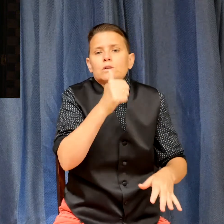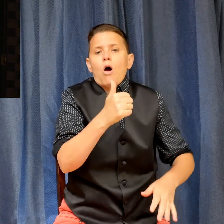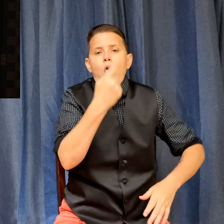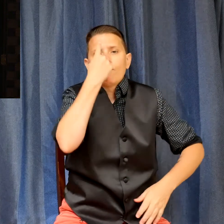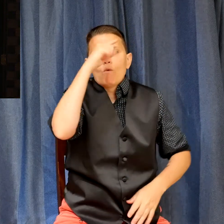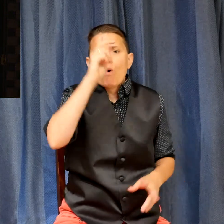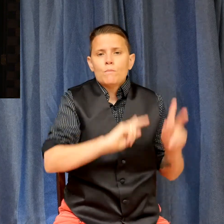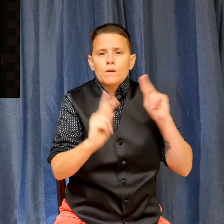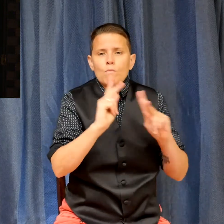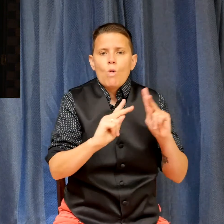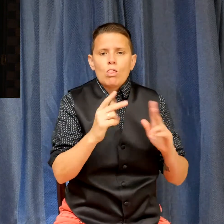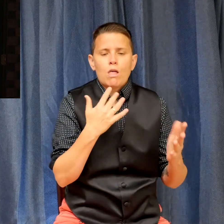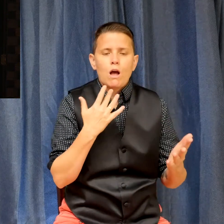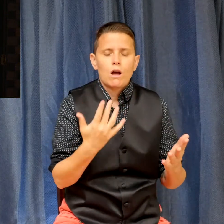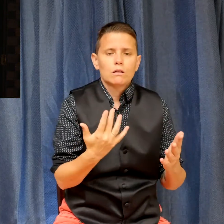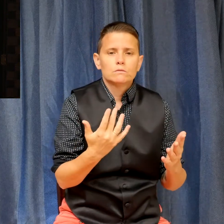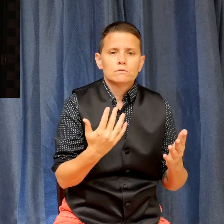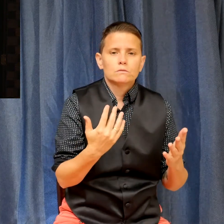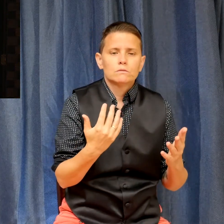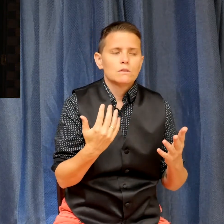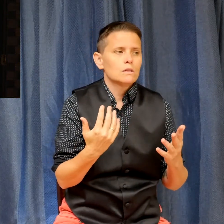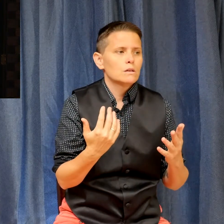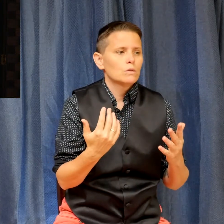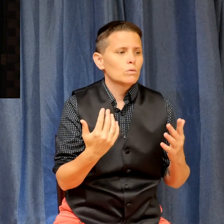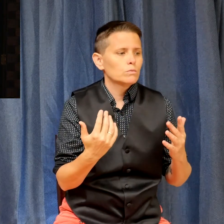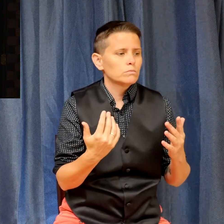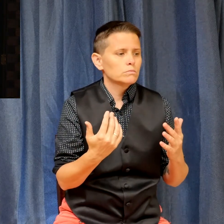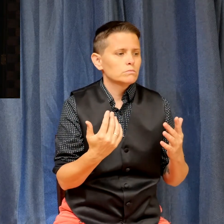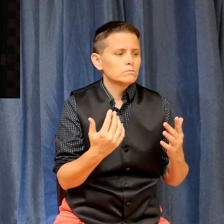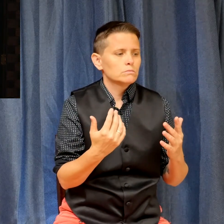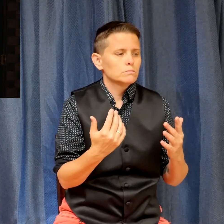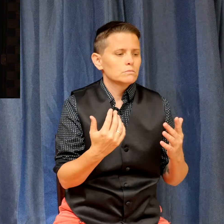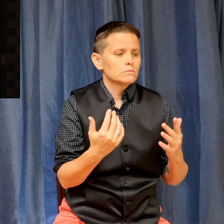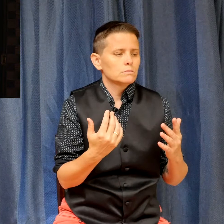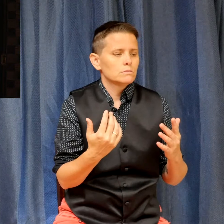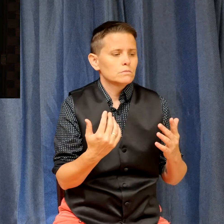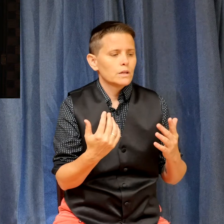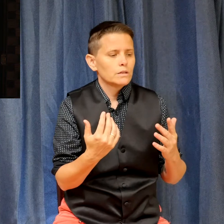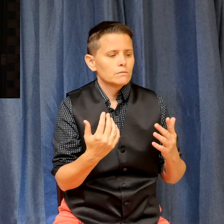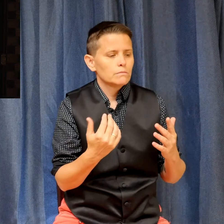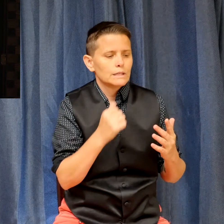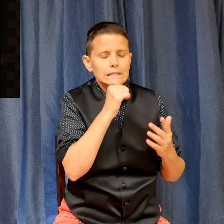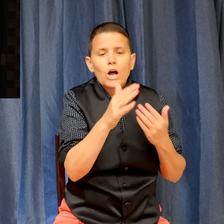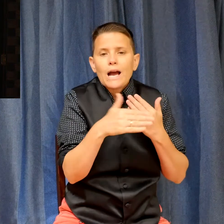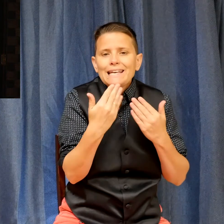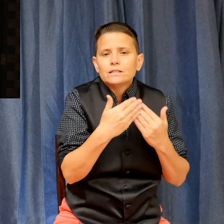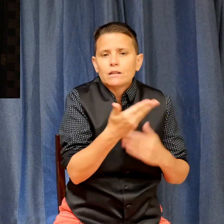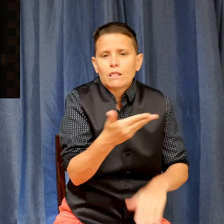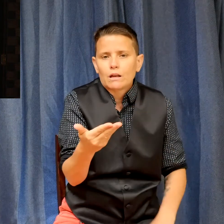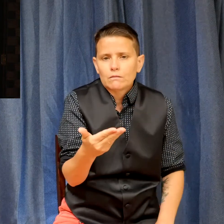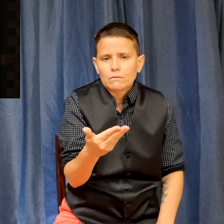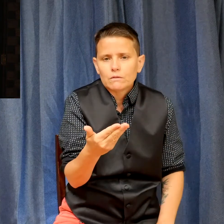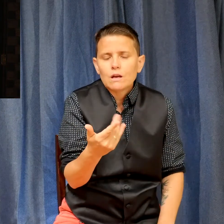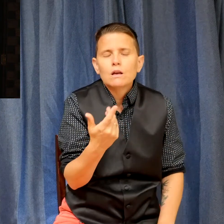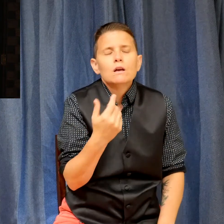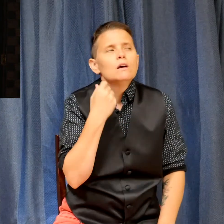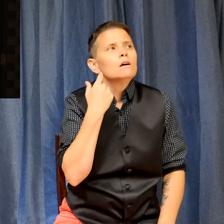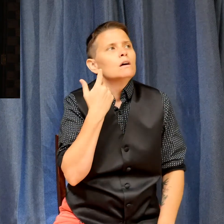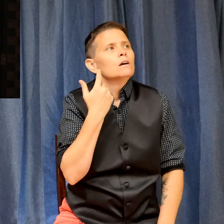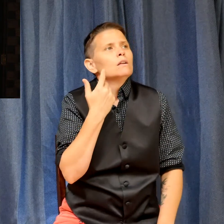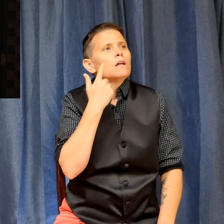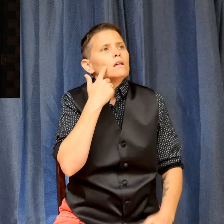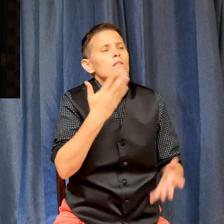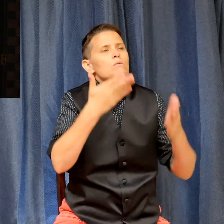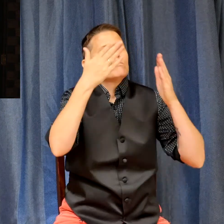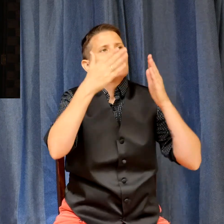is the most challenging work we get to do, I think, both as the person being healed and the person that's